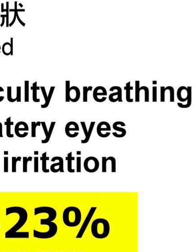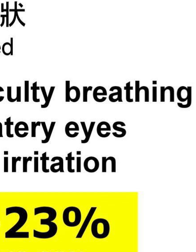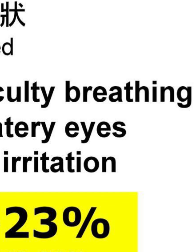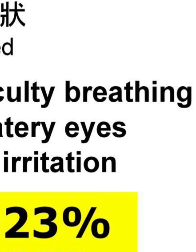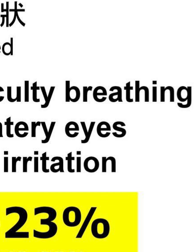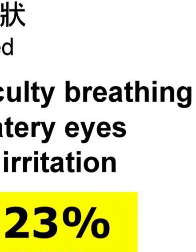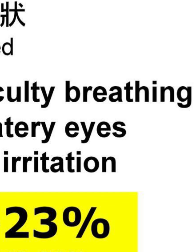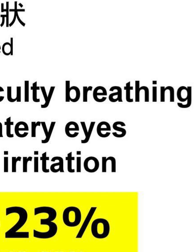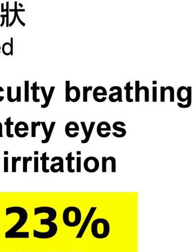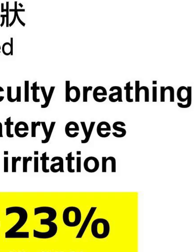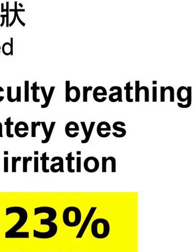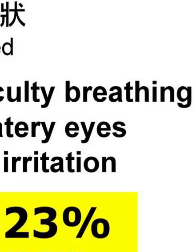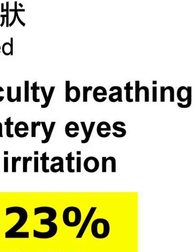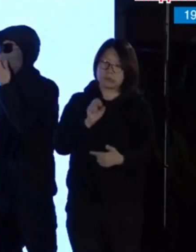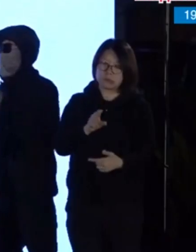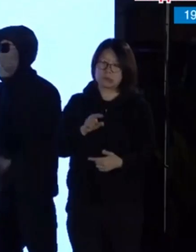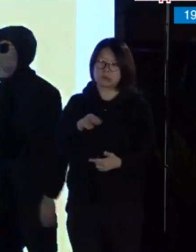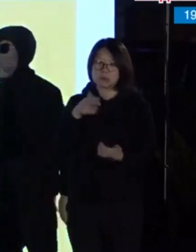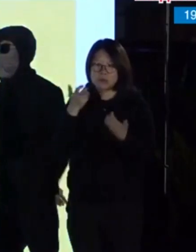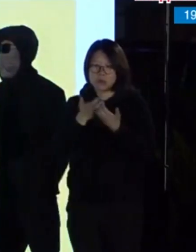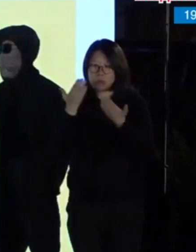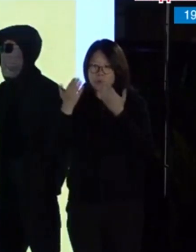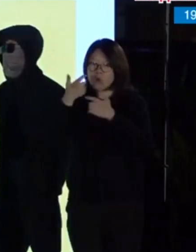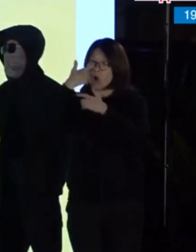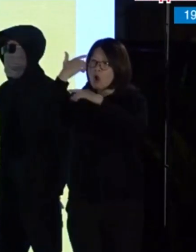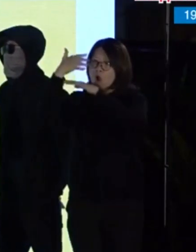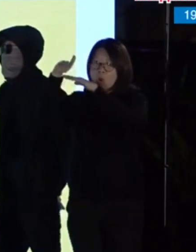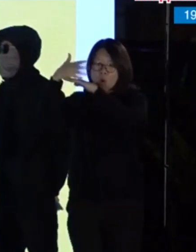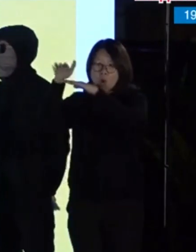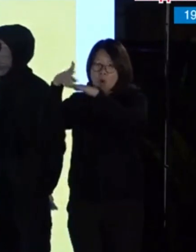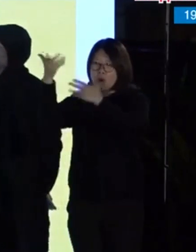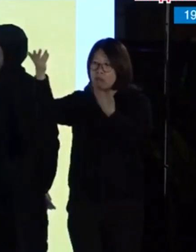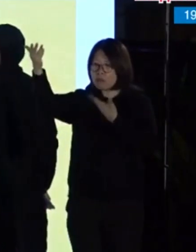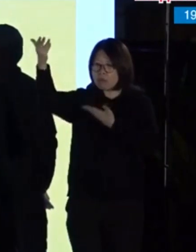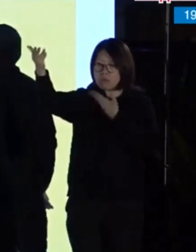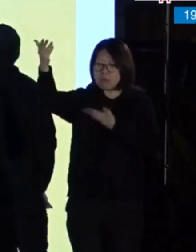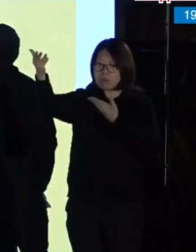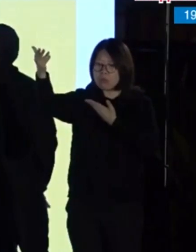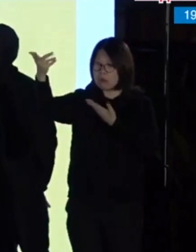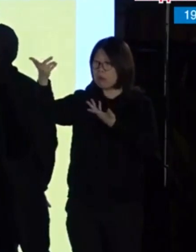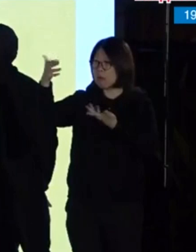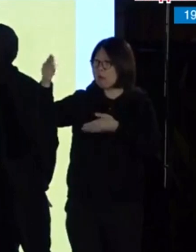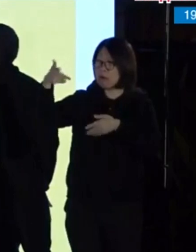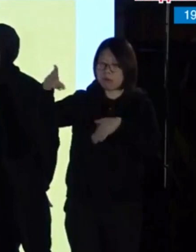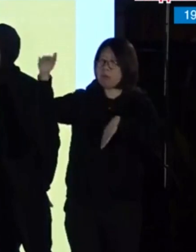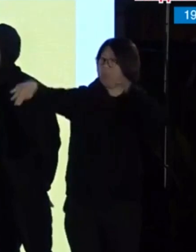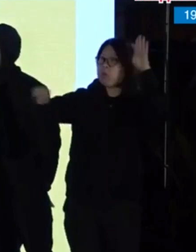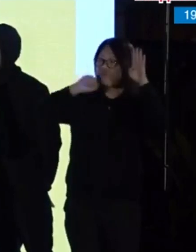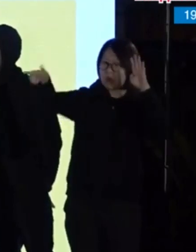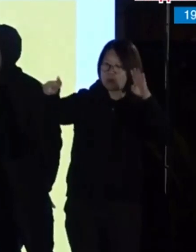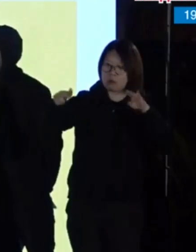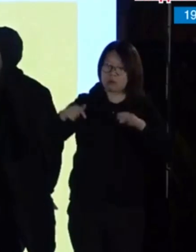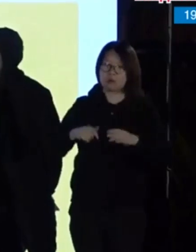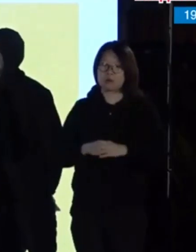from studies overseas. However, up to 14 to 16% of our respondents suffer from abdominal pain